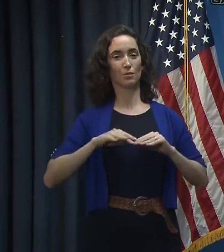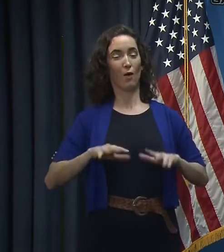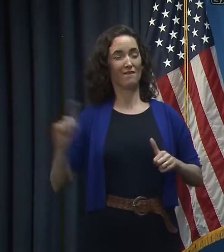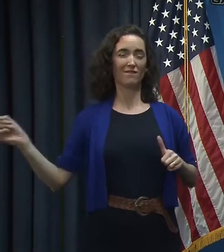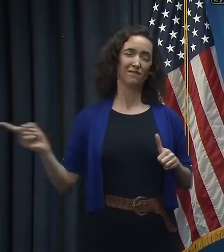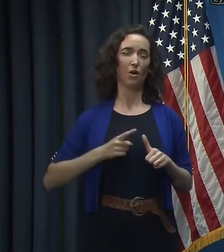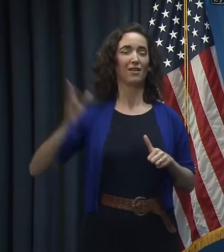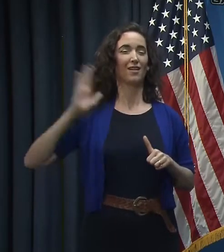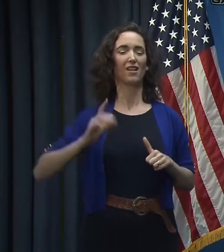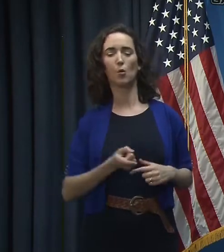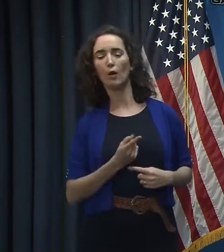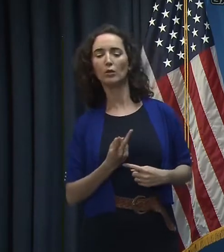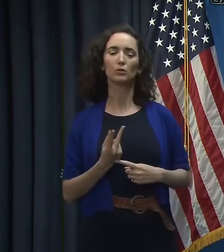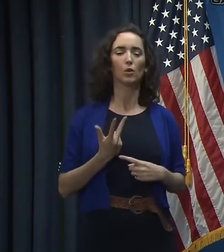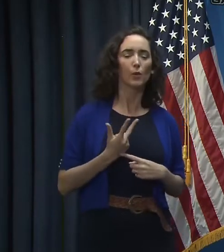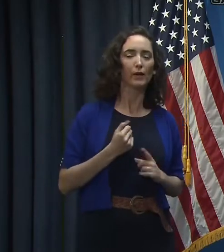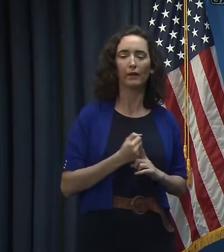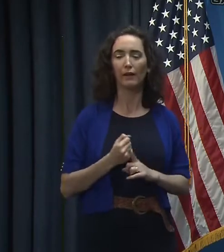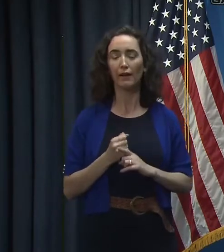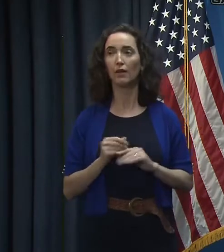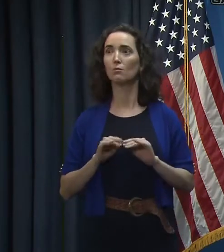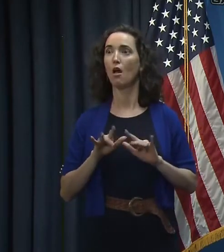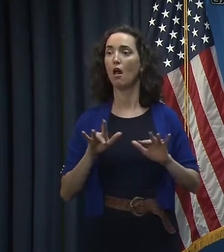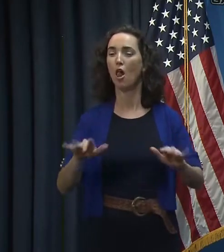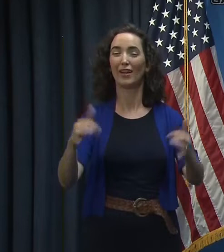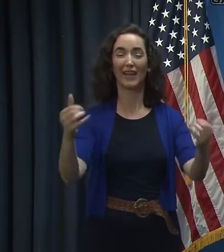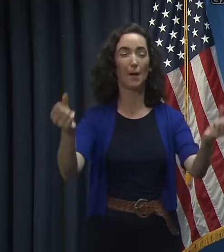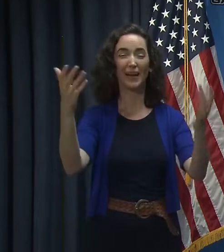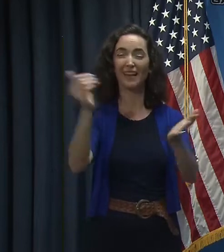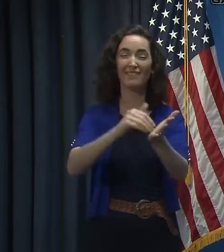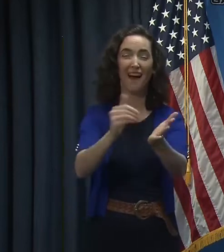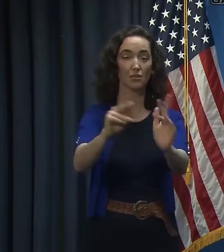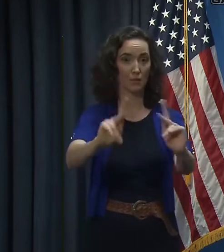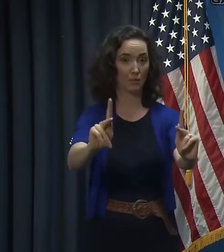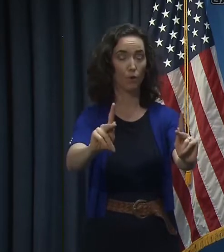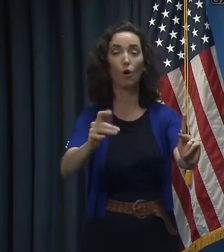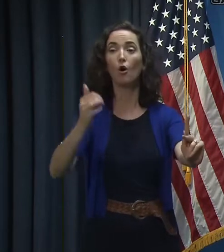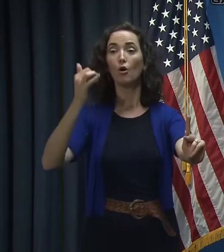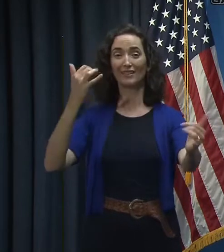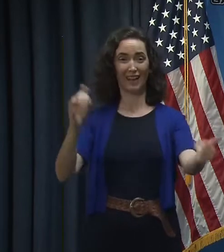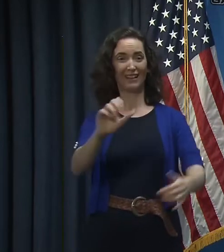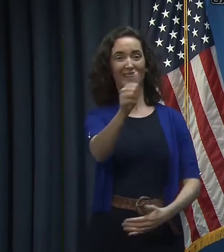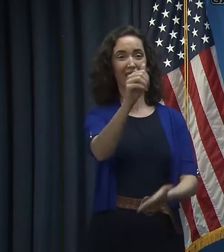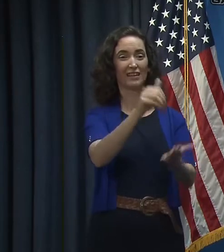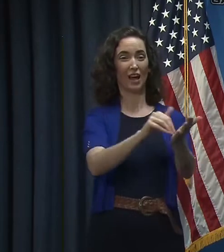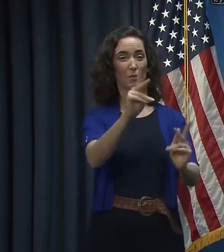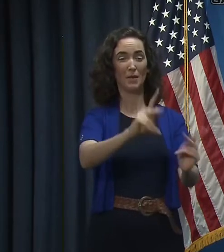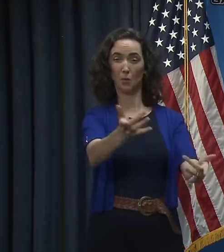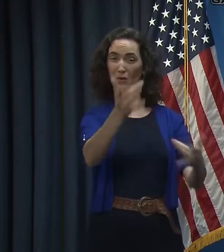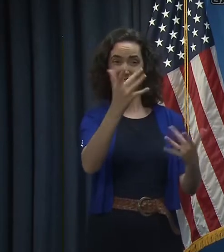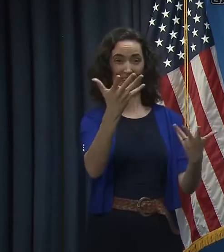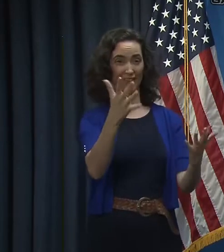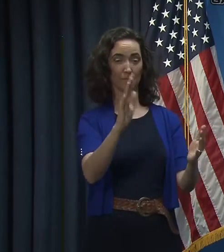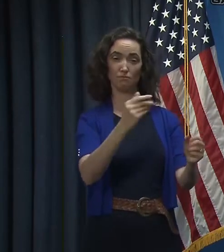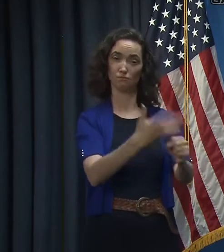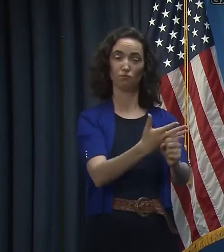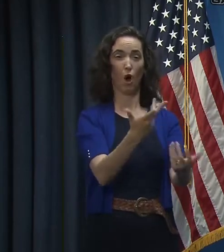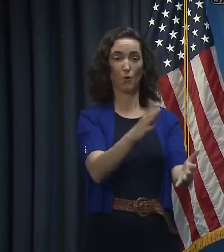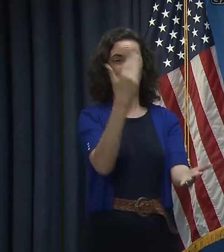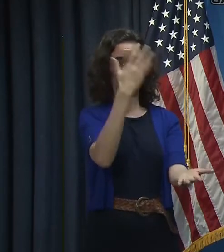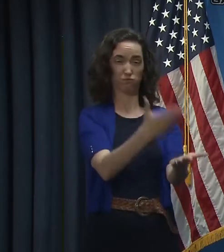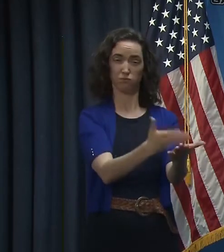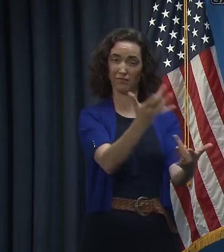to the widespread outbreak that we have now, and then you think about removing restrictions when you have 10,000 actively infected people, it was the